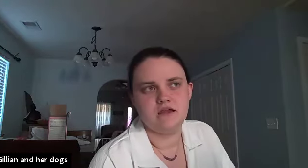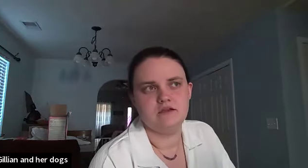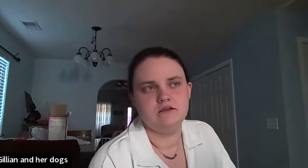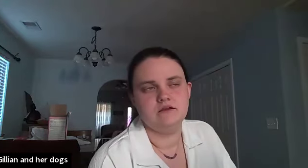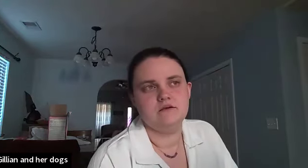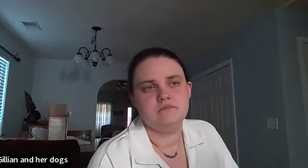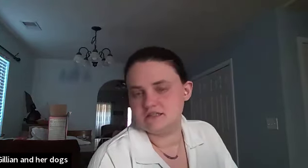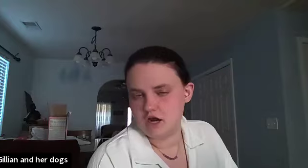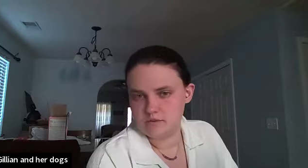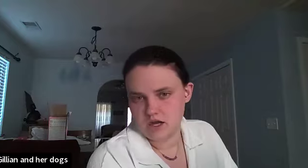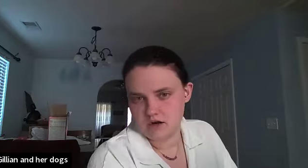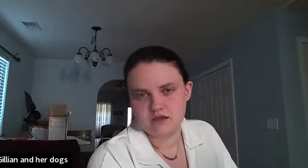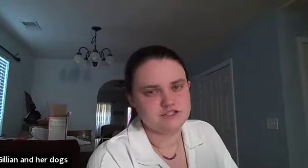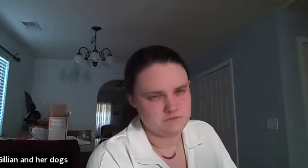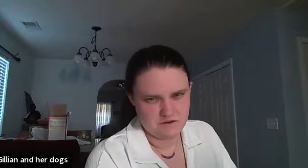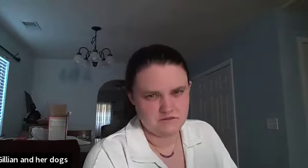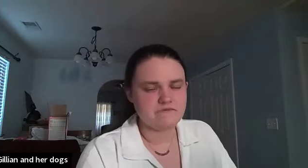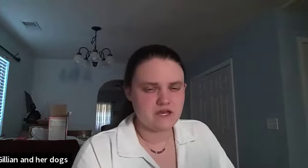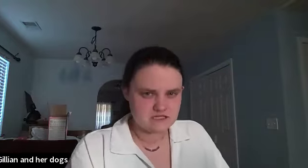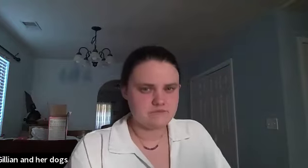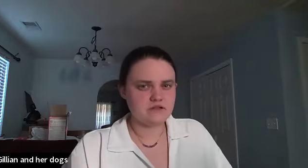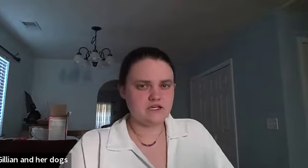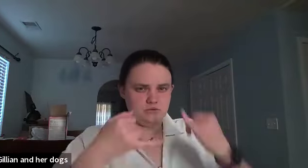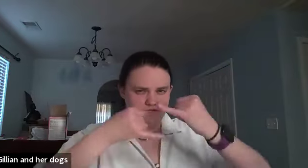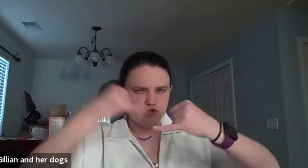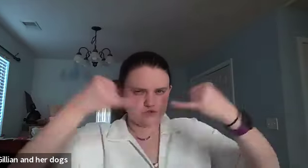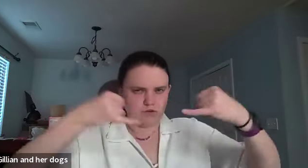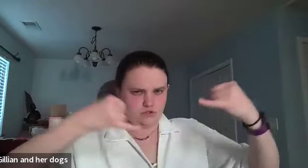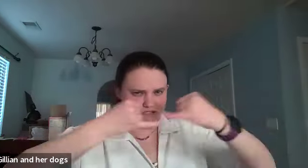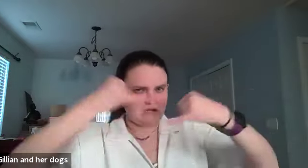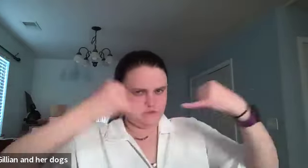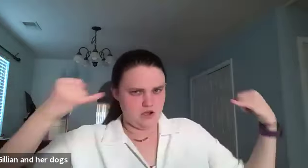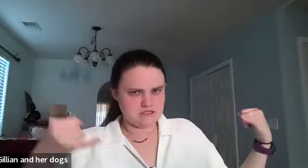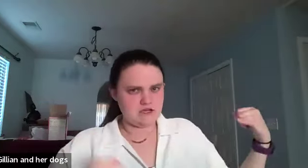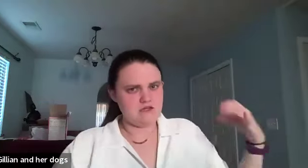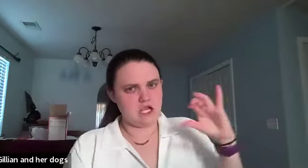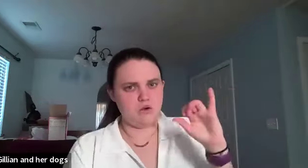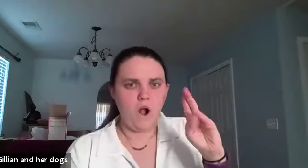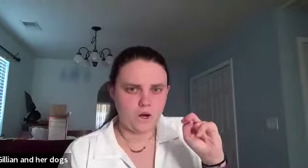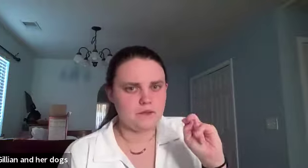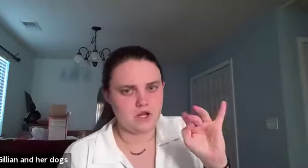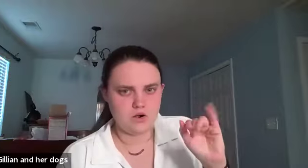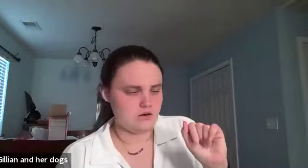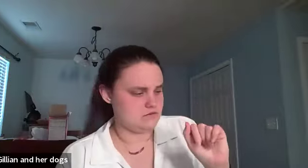like pasta carbonara or something like that. That's typically like you would finger spell, you would sign pasta and then go